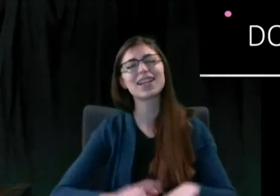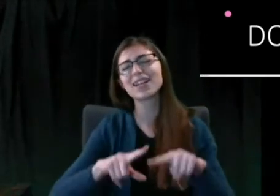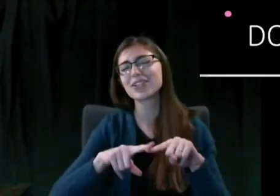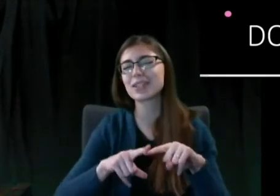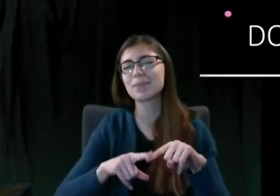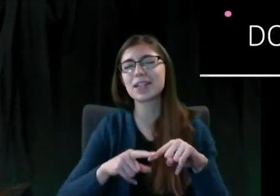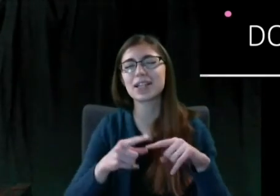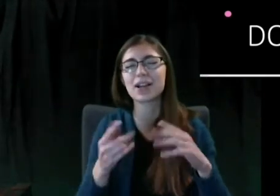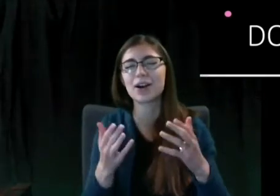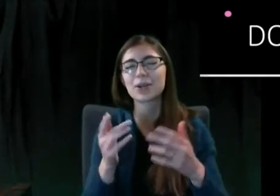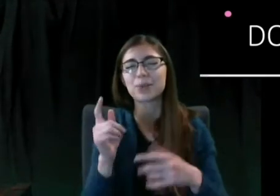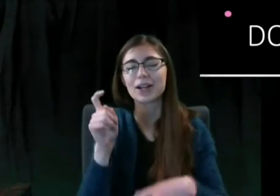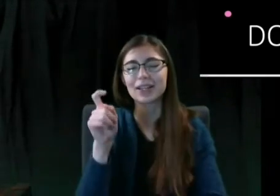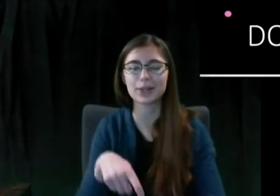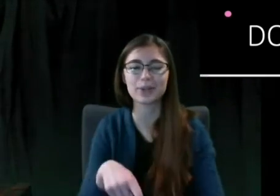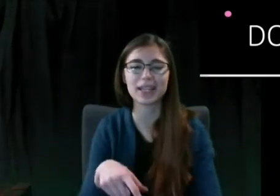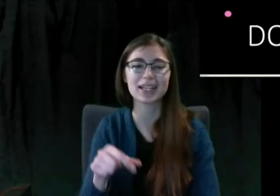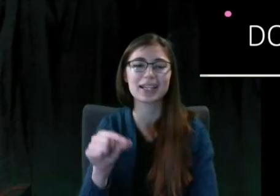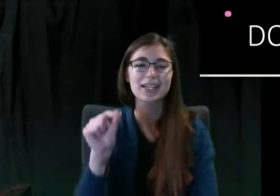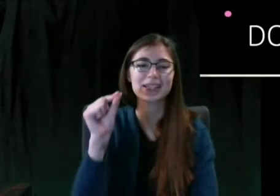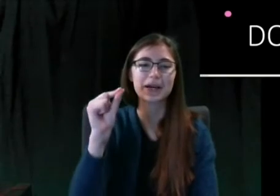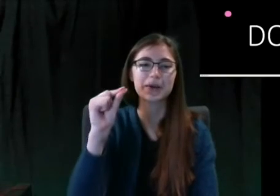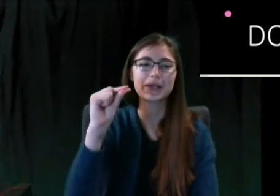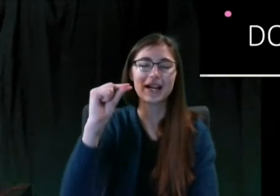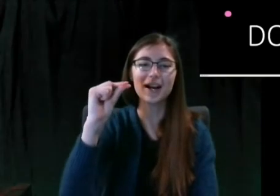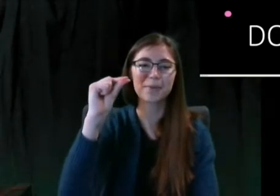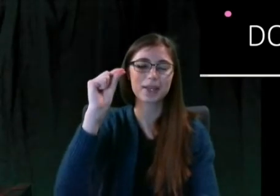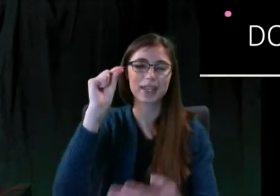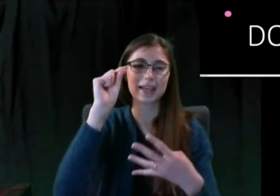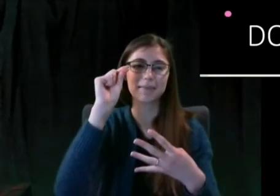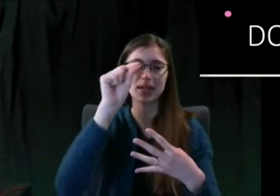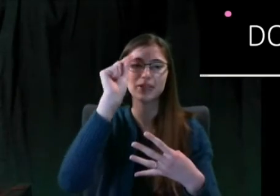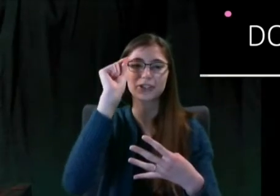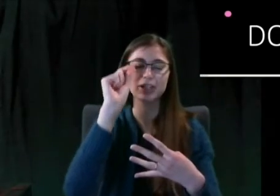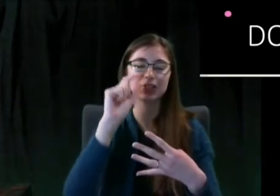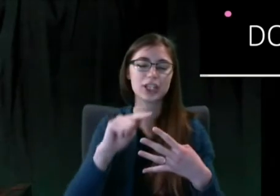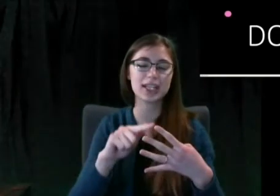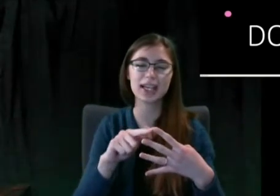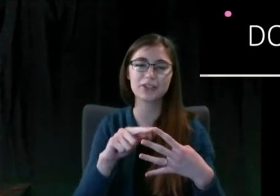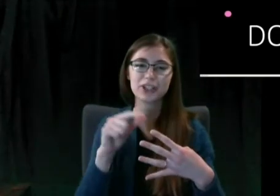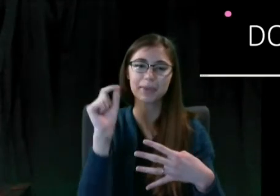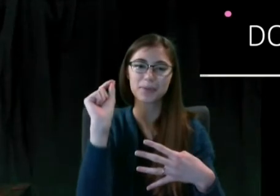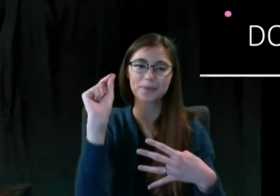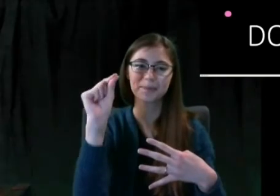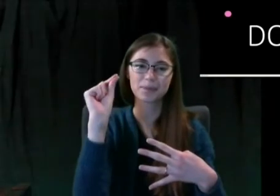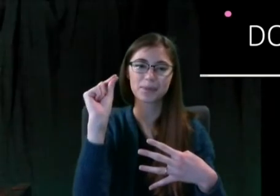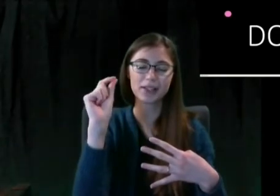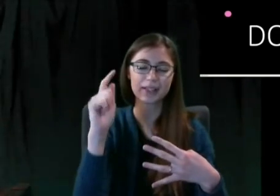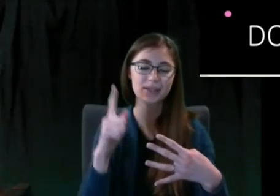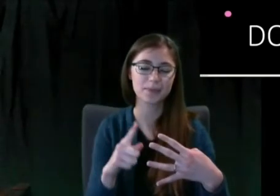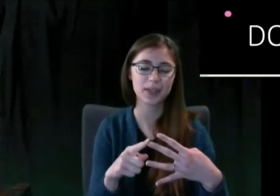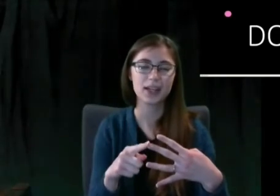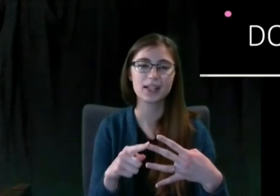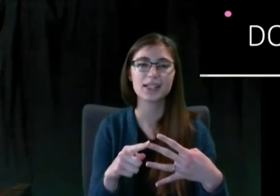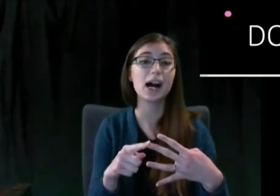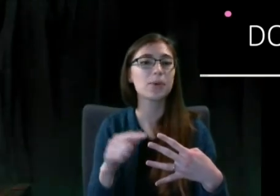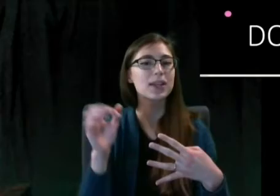just depending on what you need. So dot with a pinched G hand shape, dot, dot with an